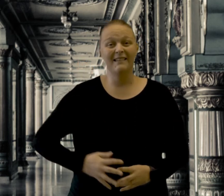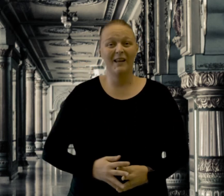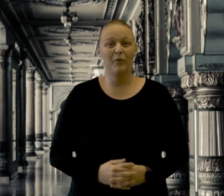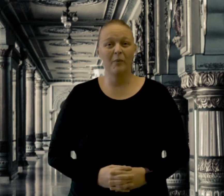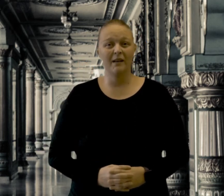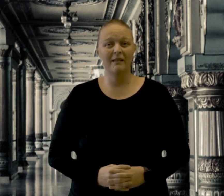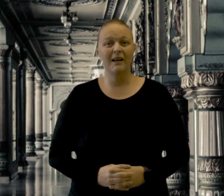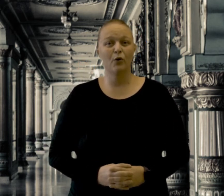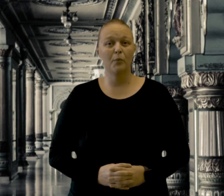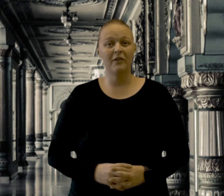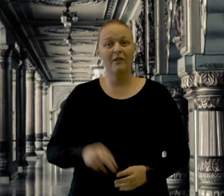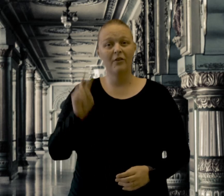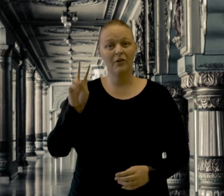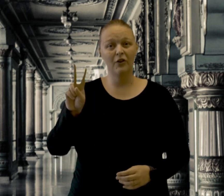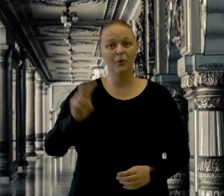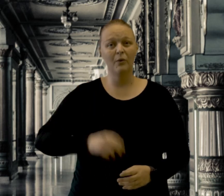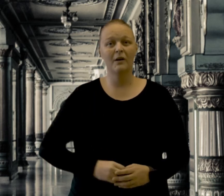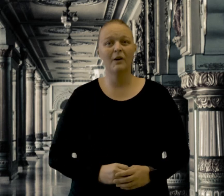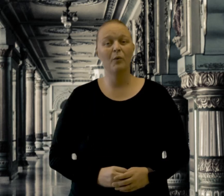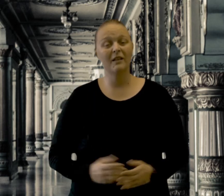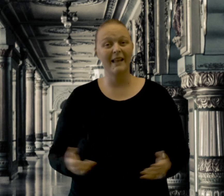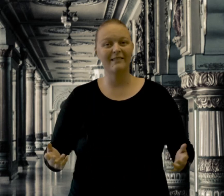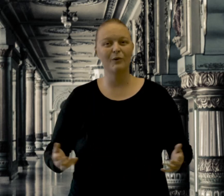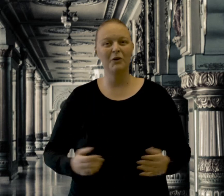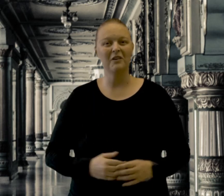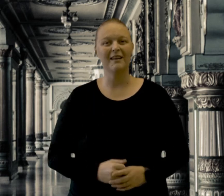keep the beat in groups of 2 with classical music.